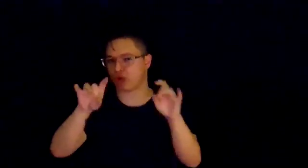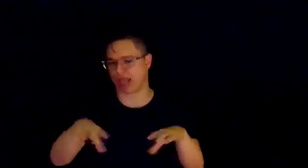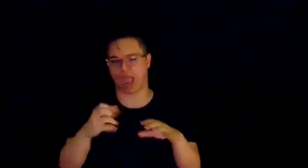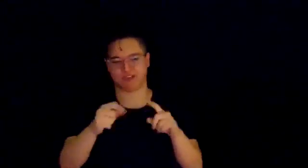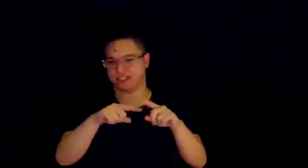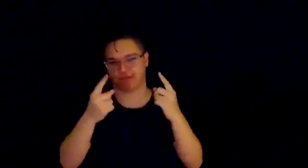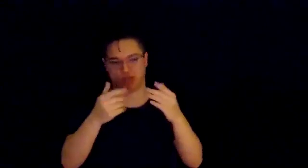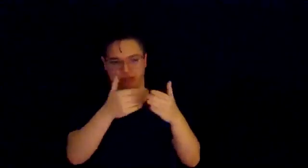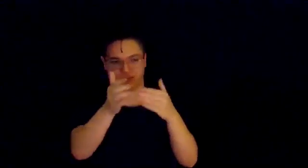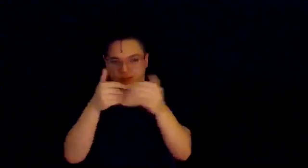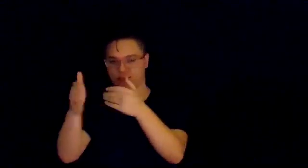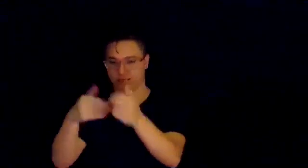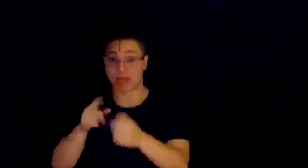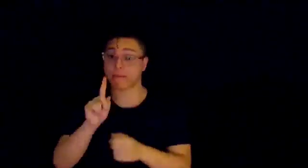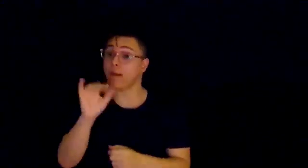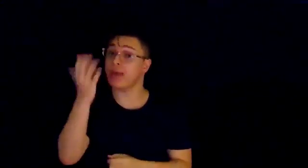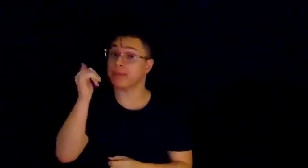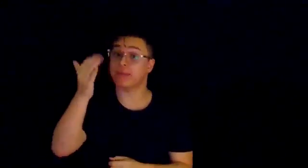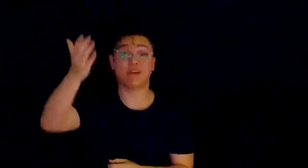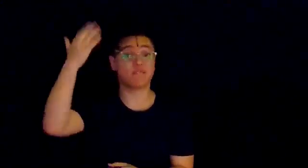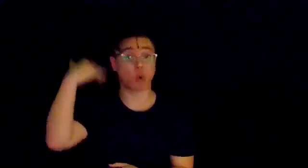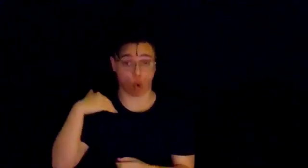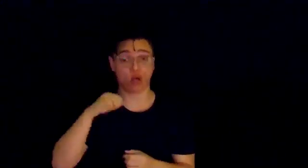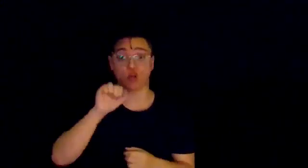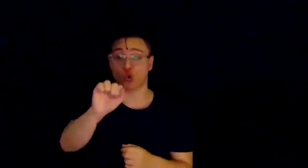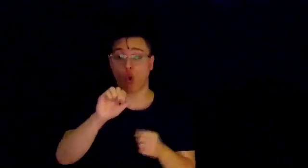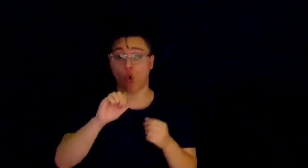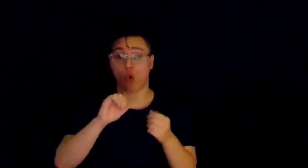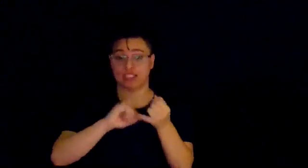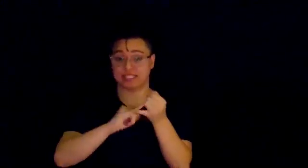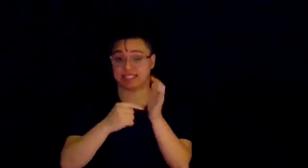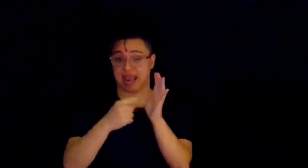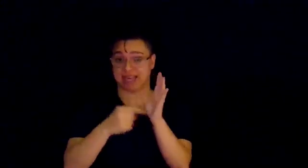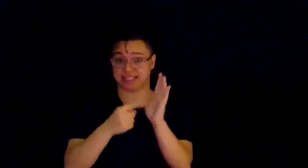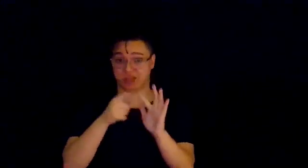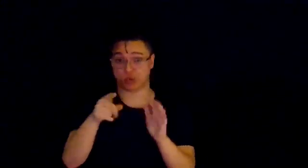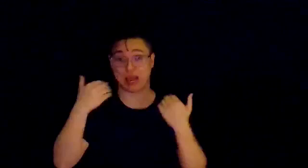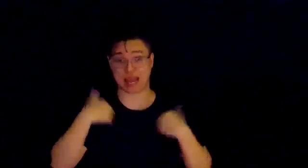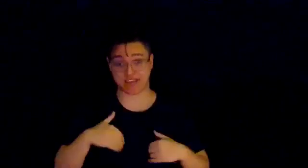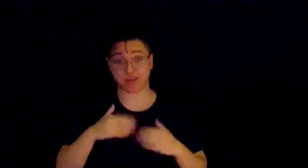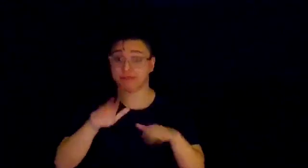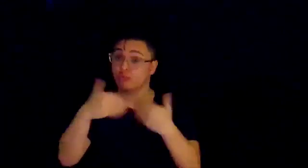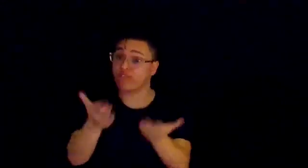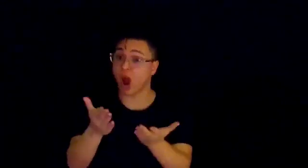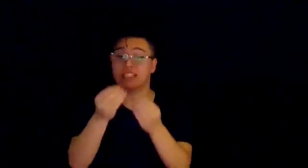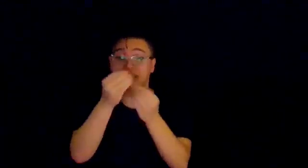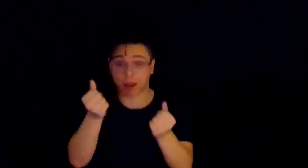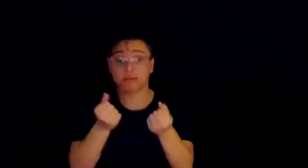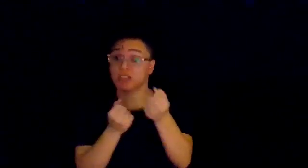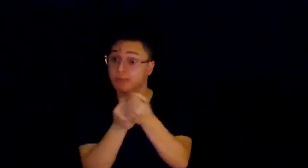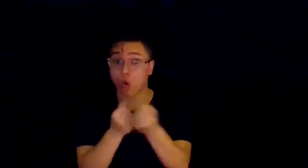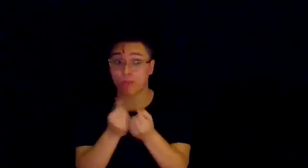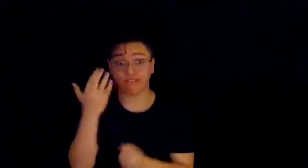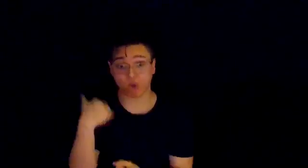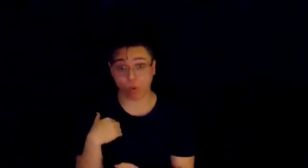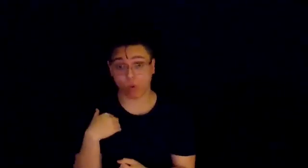Some of you are from different states in Australia, I realise, and you have different organisations. Maybe in the past with your state, you know,